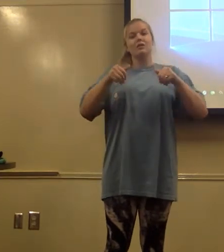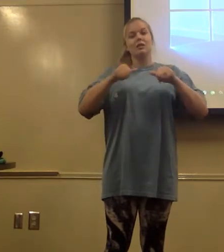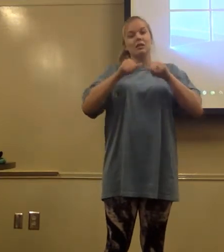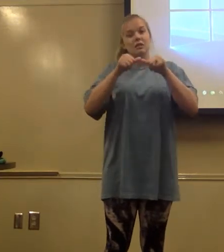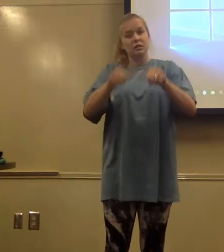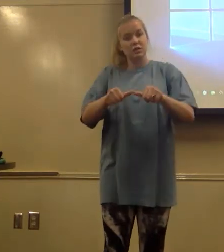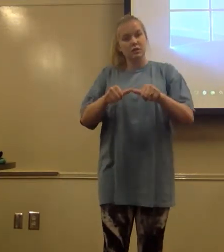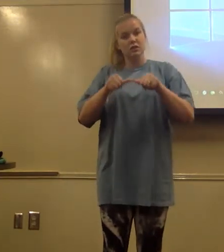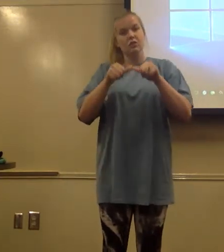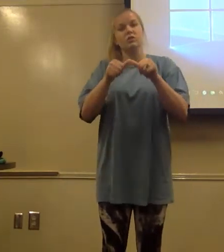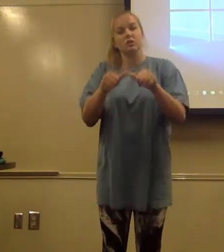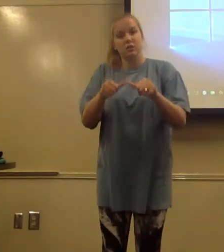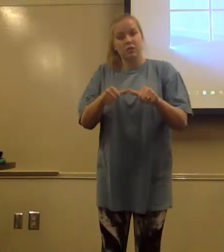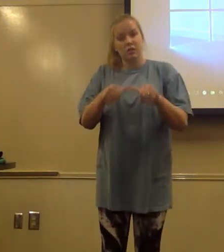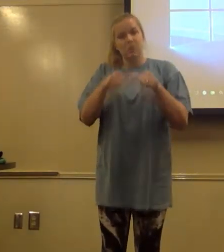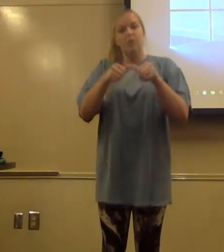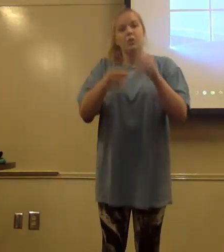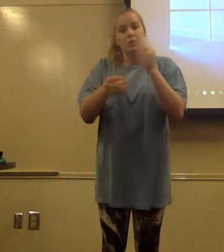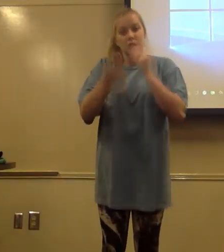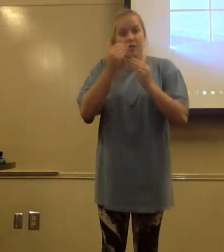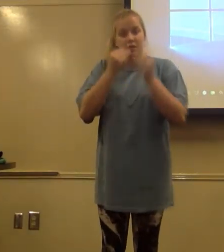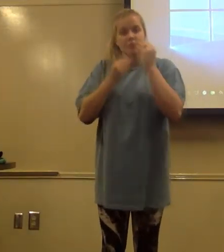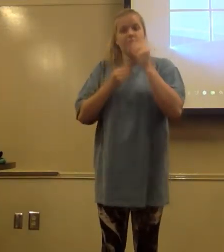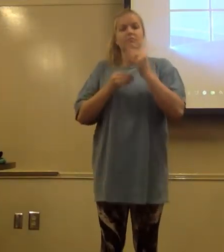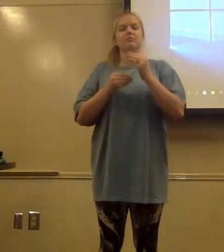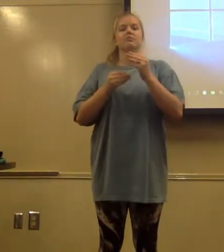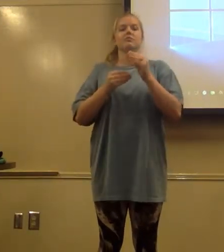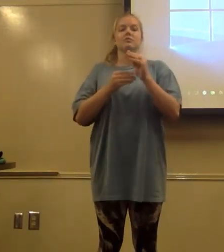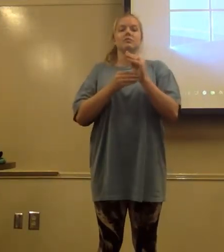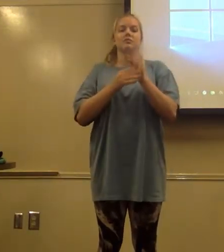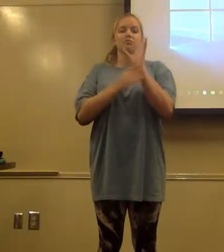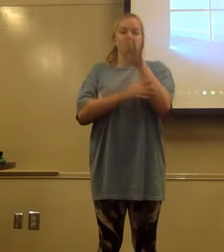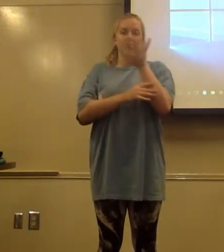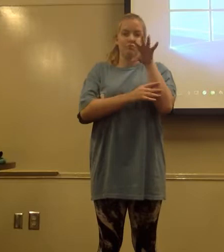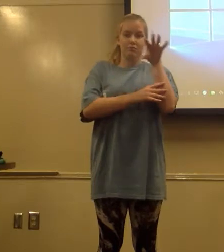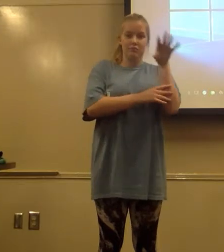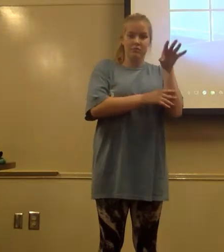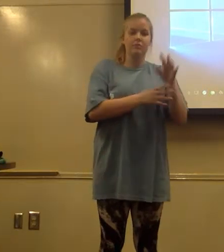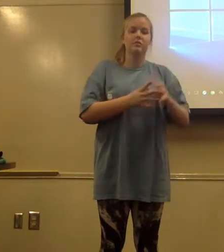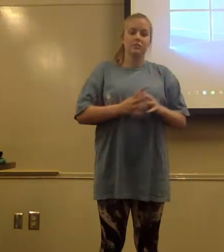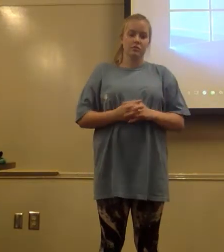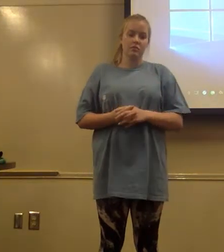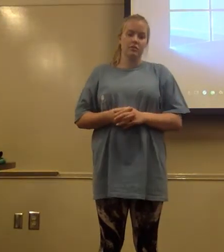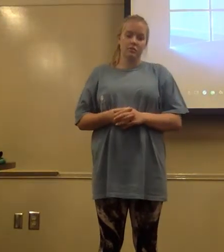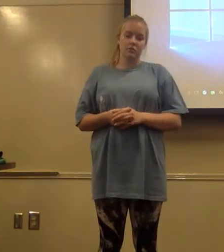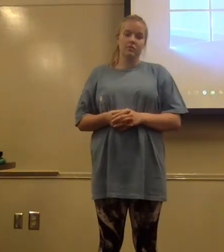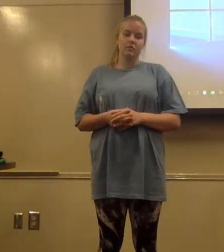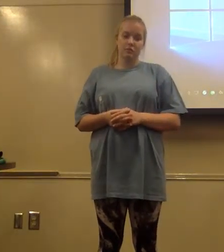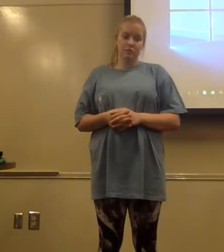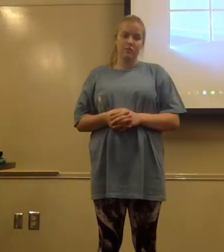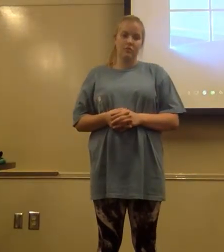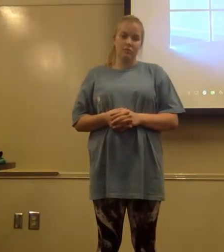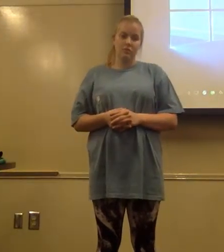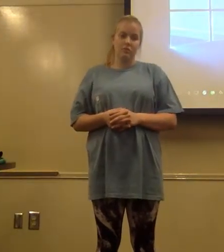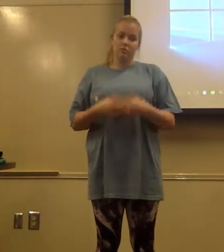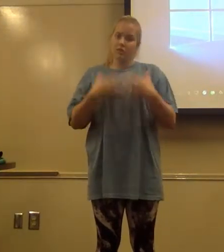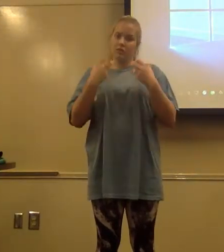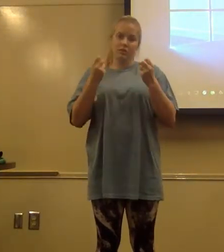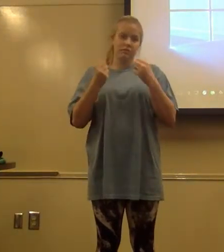cholesterol-free, less saturated fat, etc. But even better, the more whole plant foods we can get into our diet, pack in, the healthier it will be long term. What I wanted